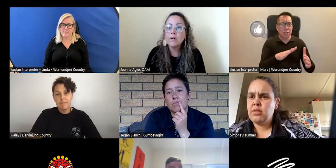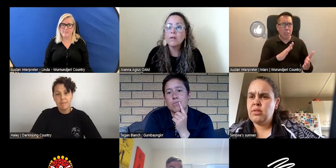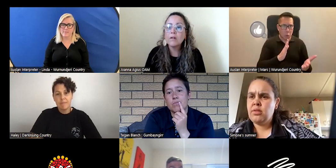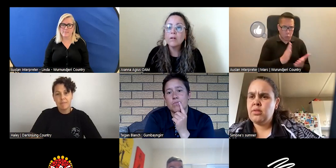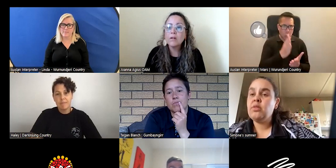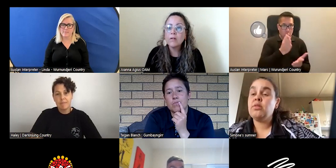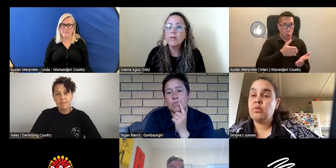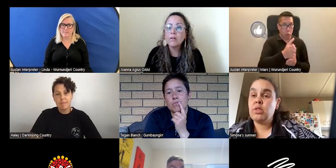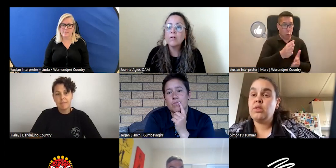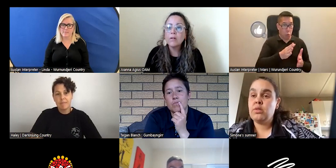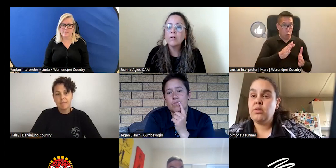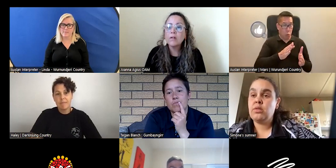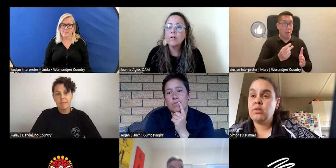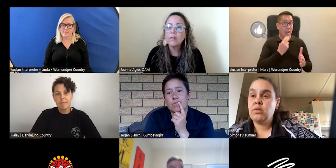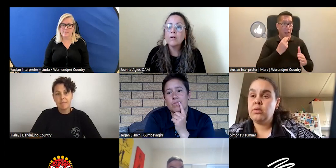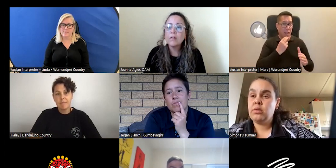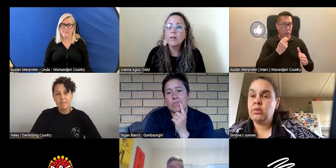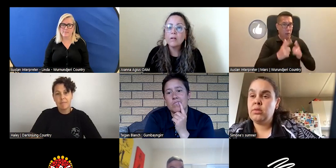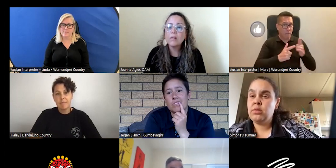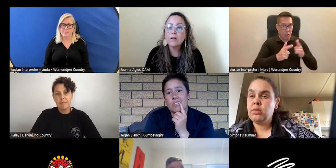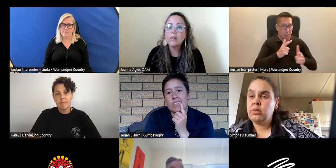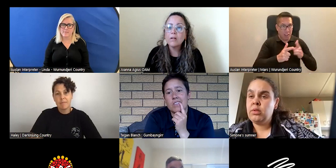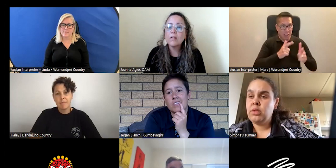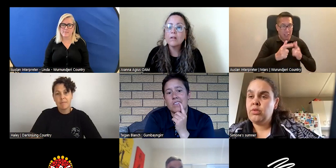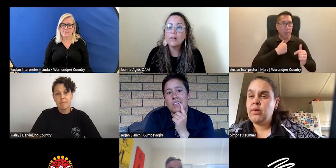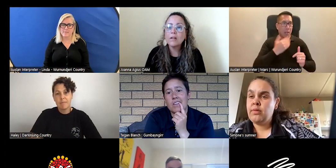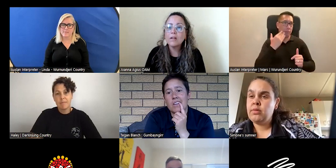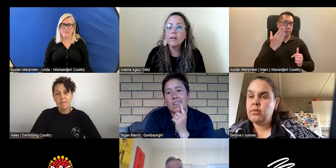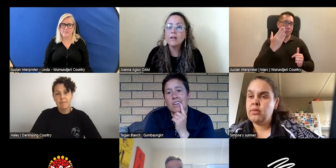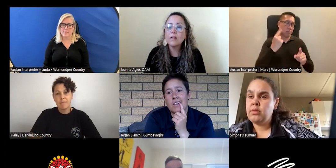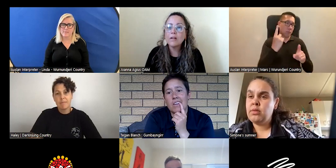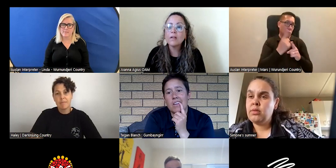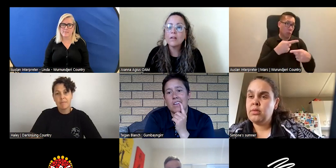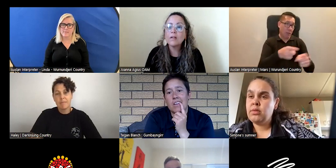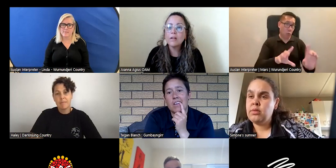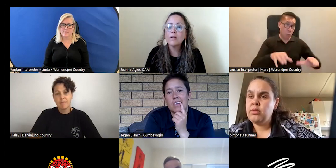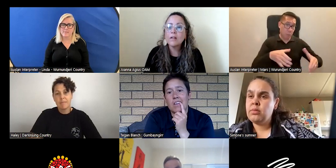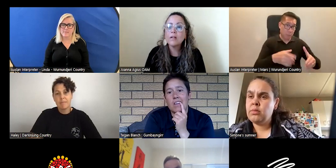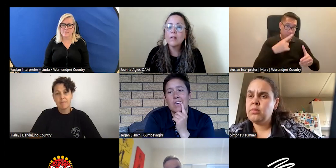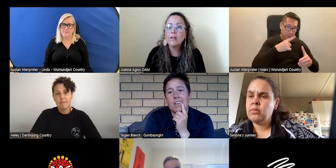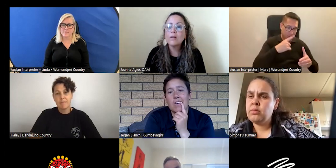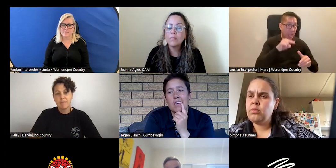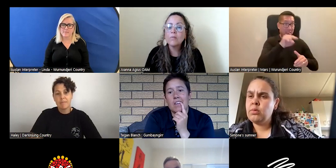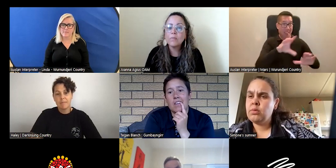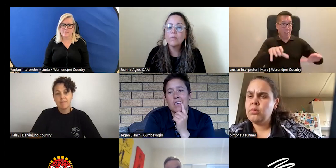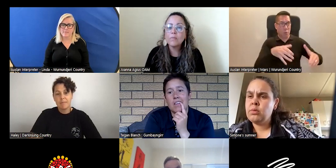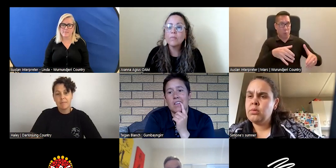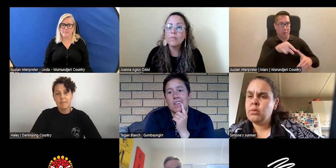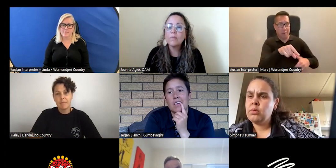Adelaide, and for me to do a bit of a presentation to that group. And it was at that group